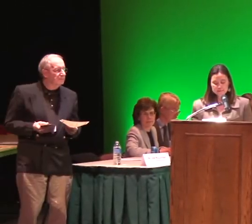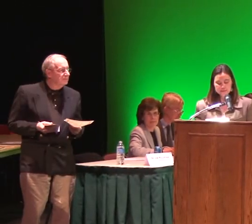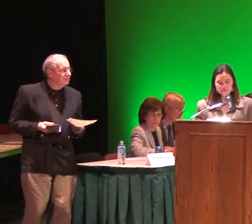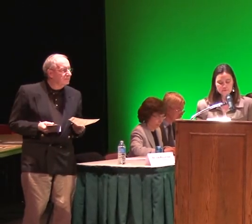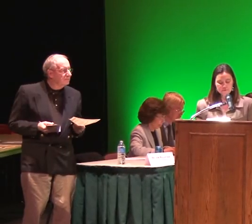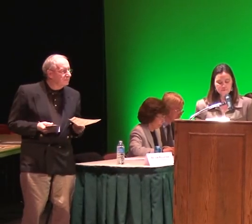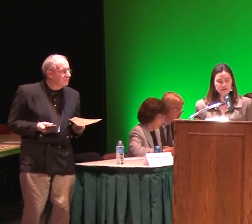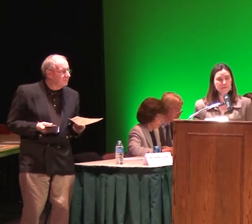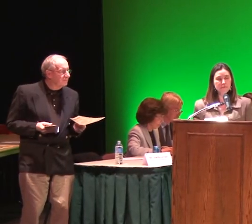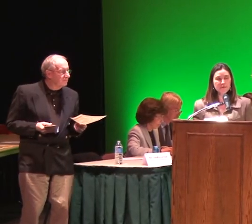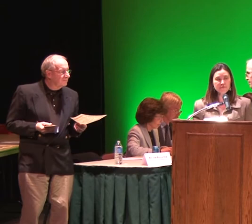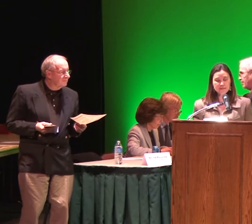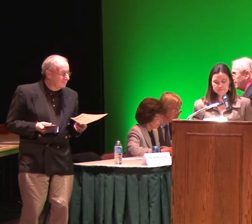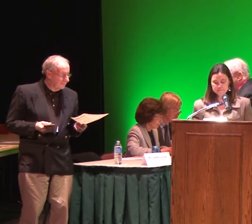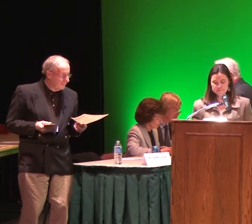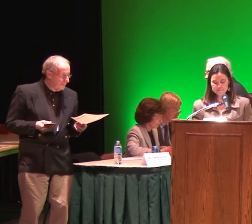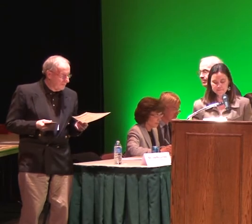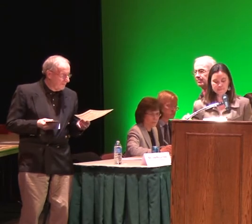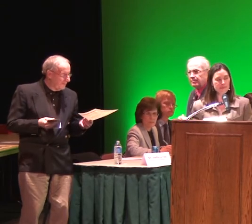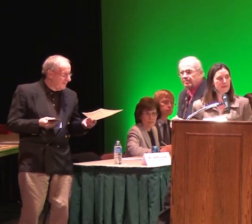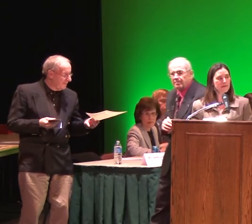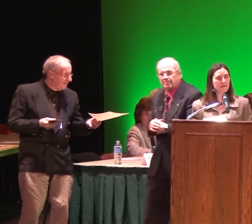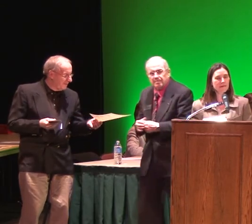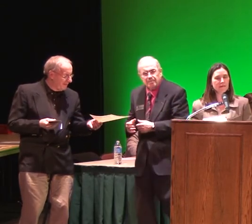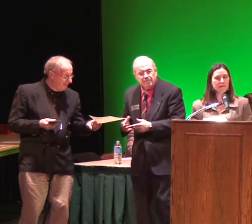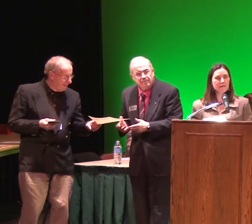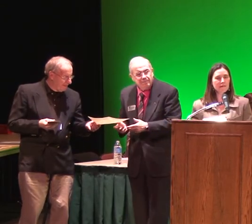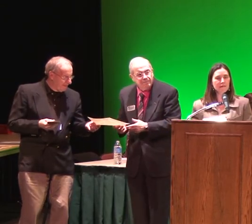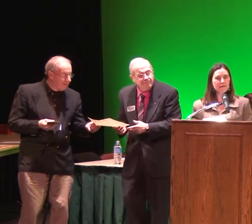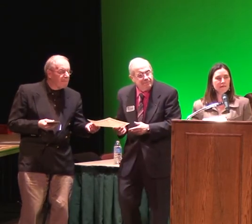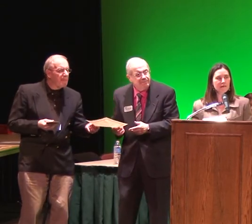From Holy Name School, Faith Murphy.